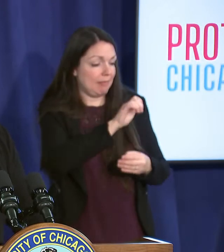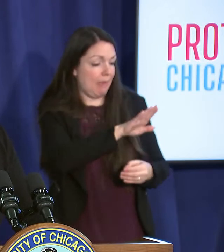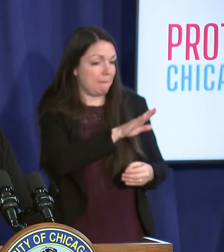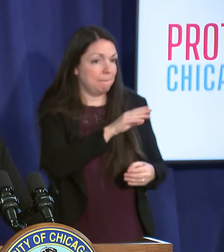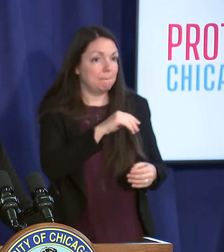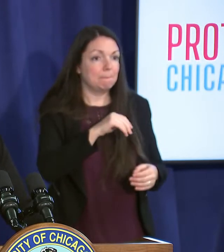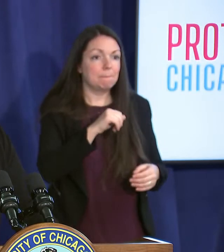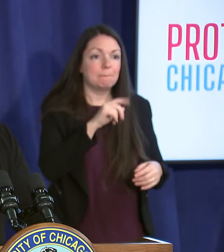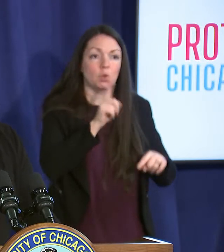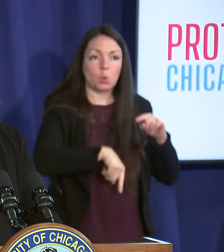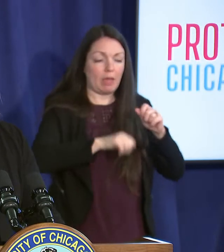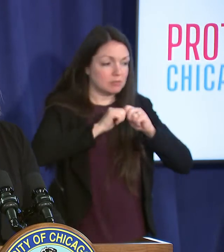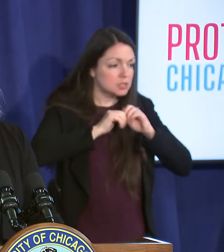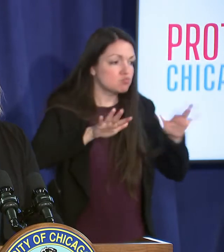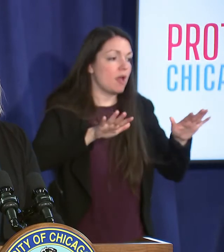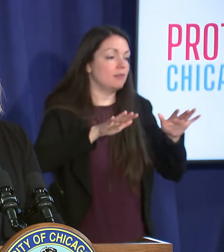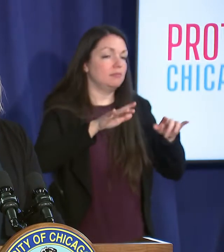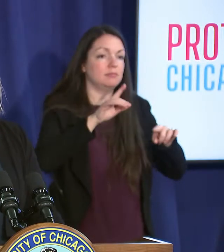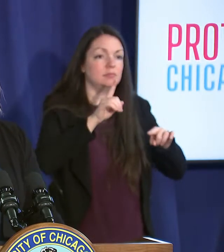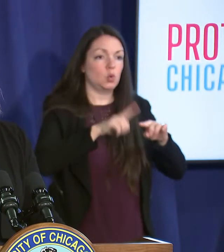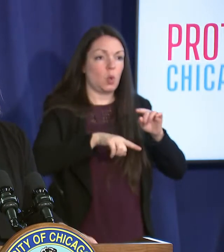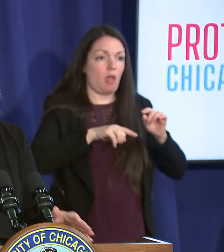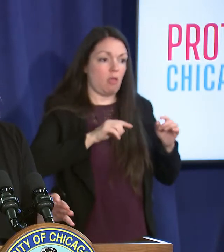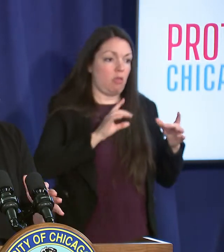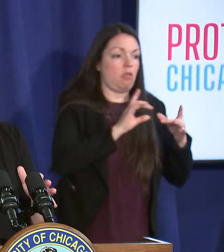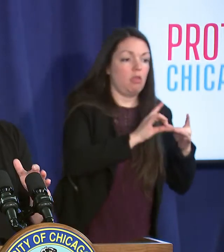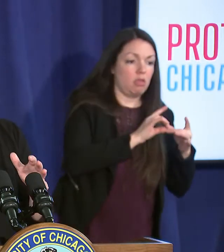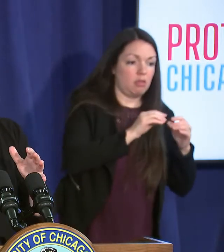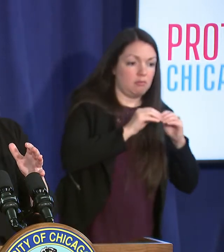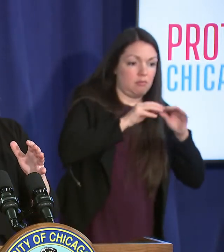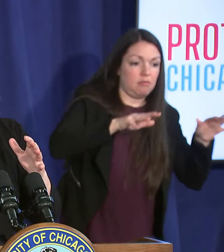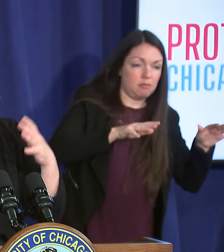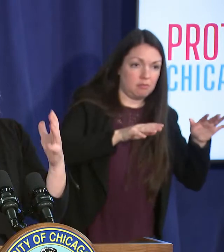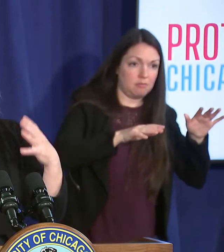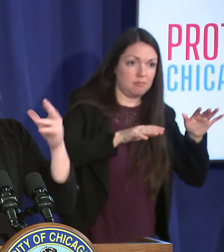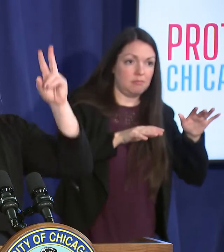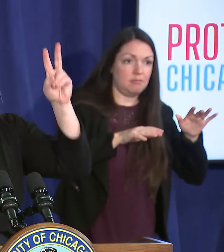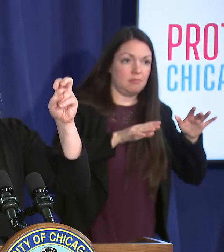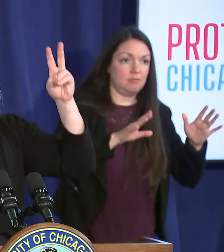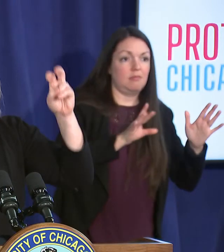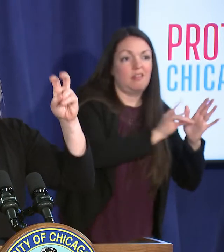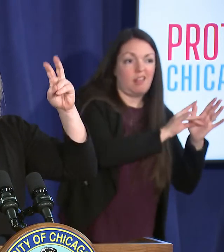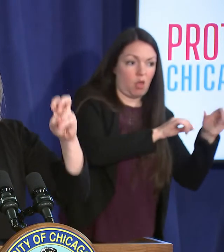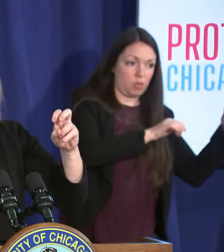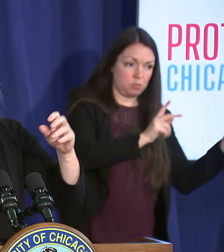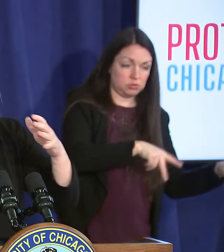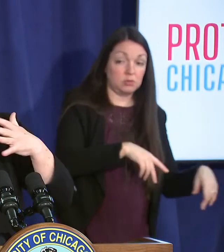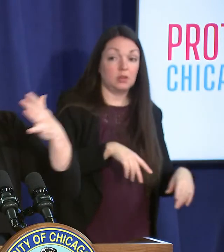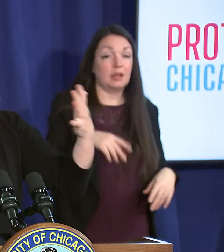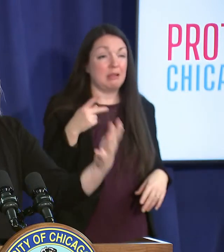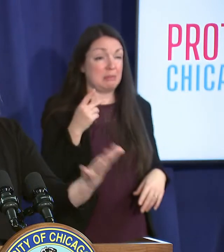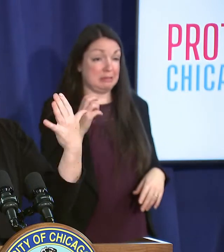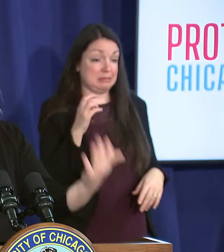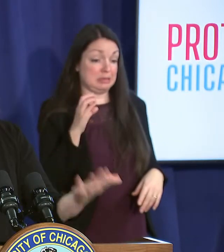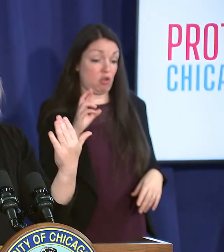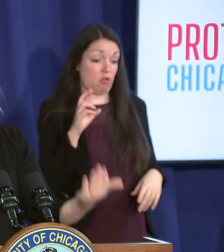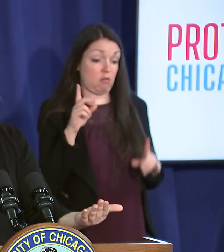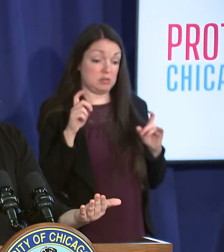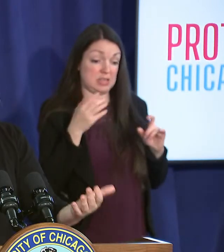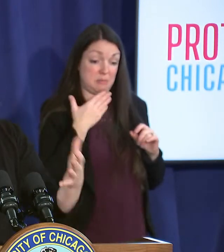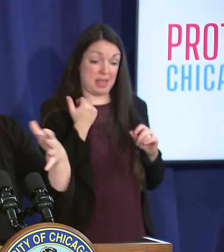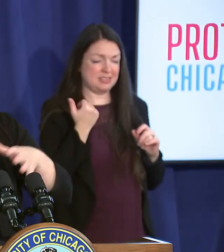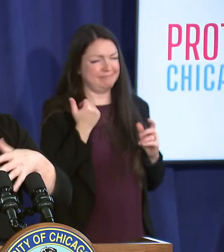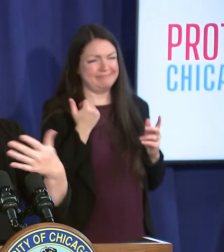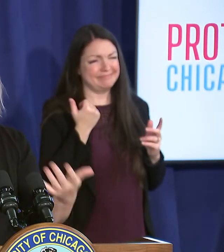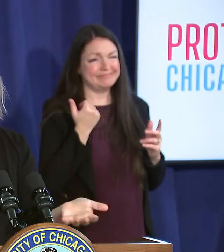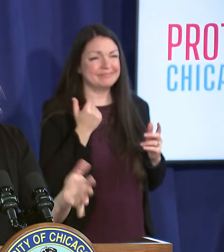not transmissible. It doesn't spread. And so there's a lot of like PCR tests are the best. There's no one that's better or